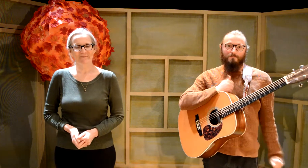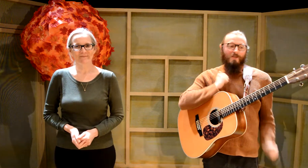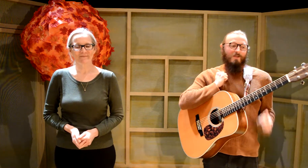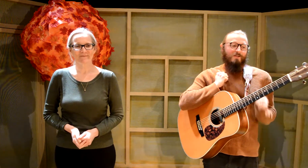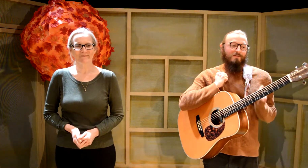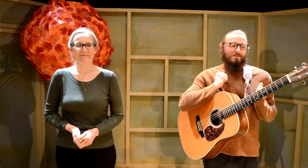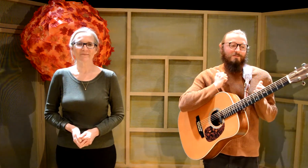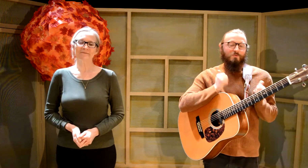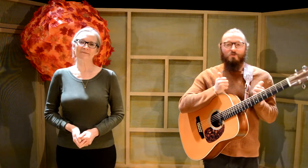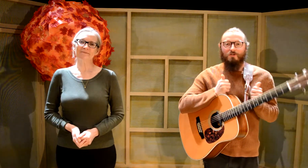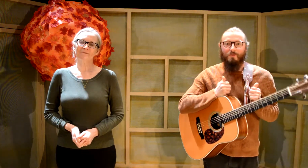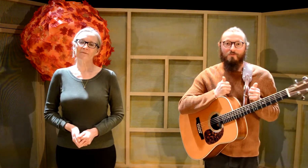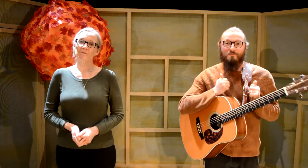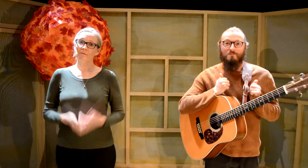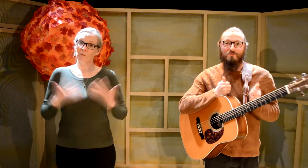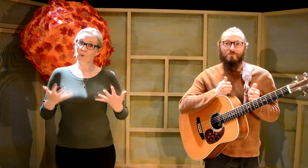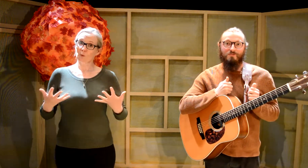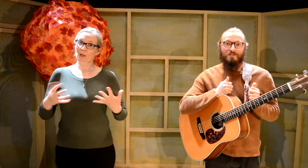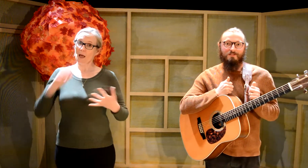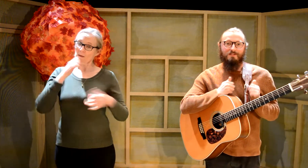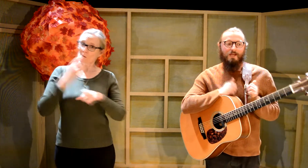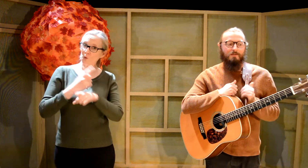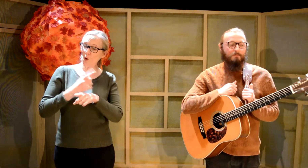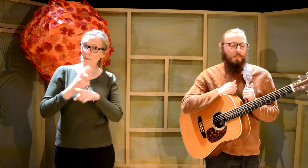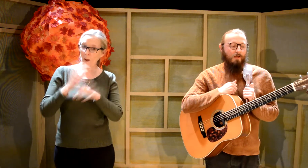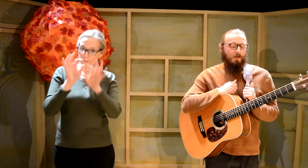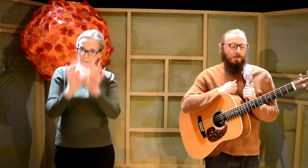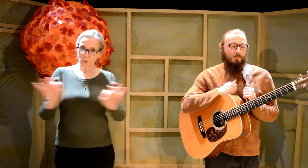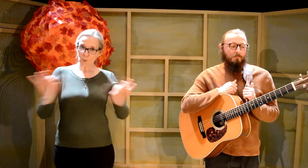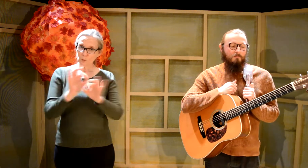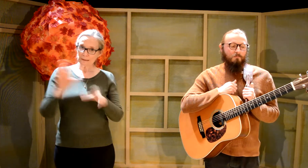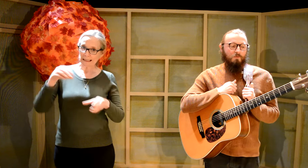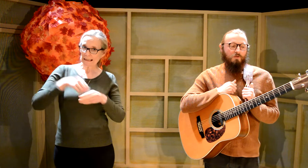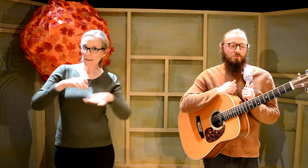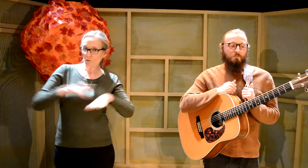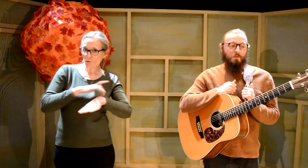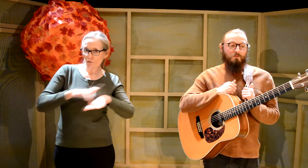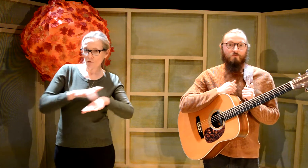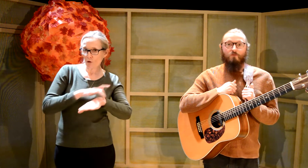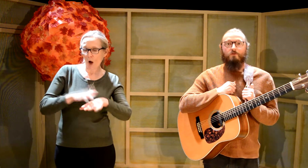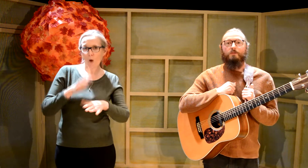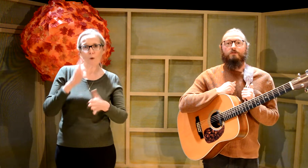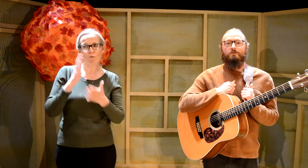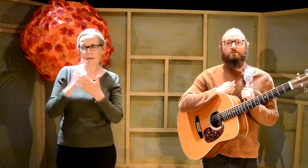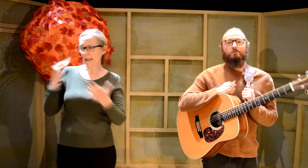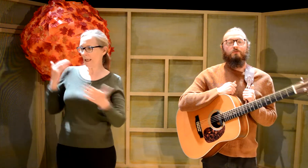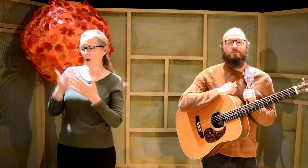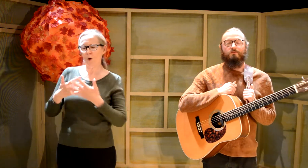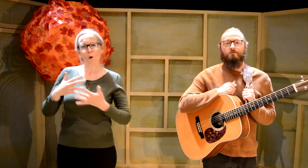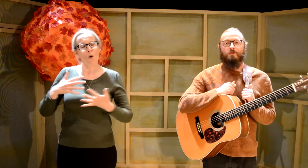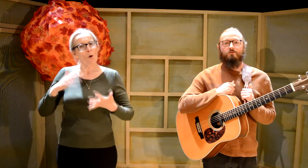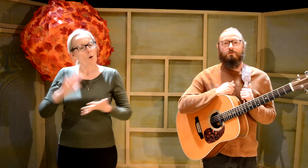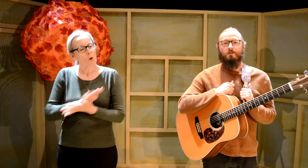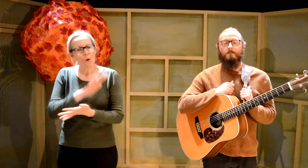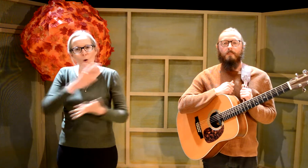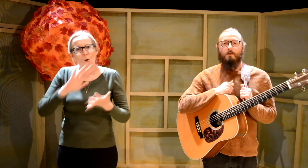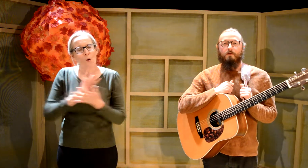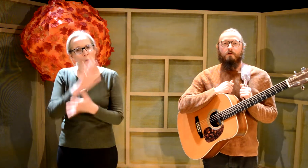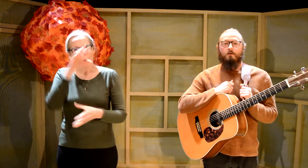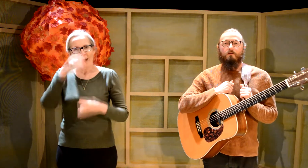So, we're talking about the music today. It's been a real pleasure to do the music for The Red